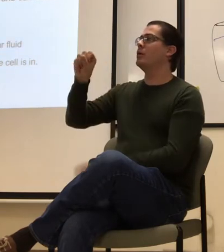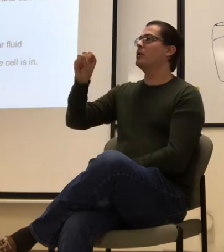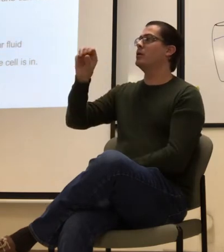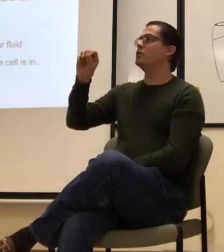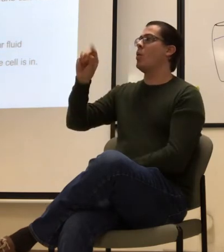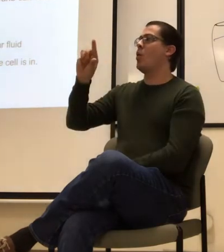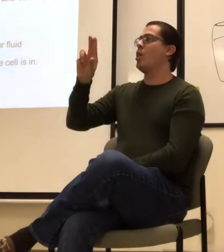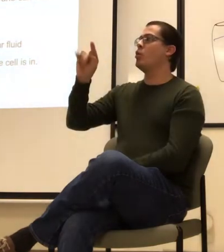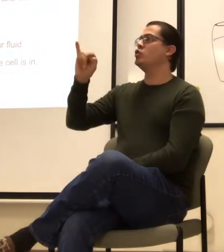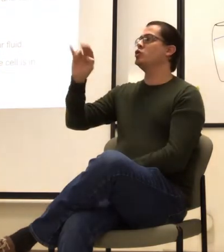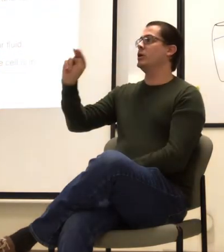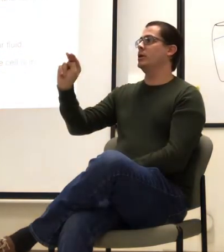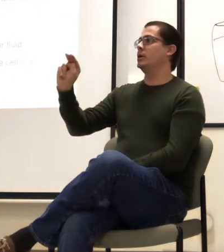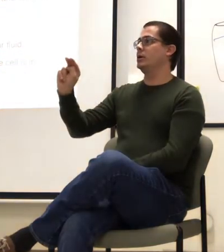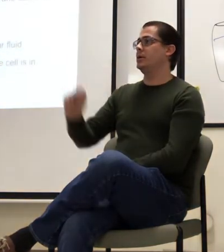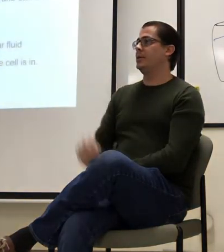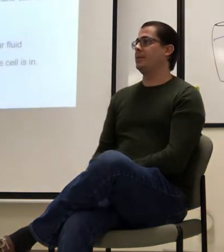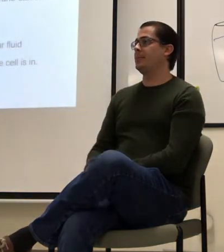right?